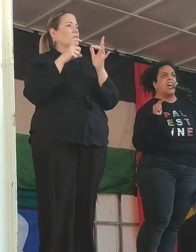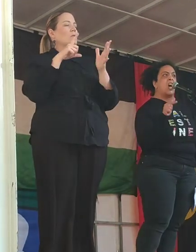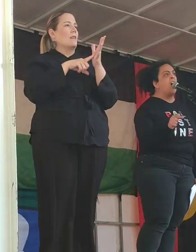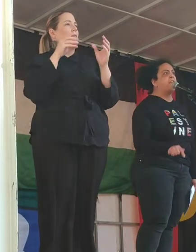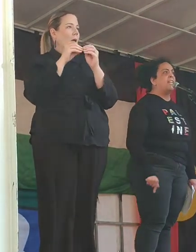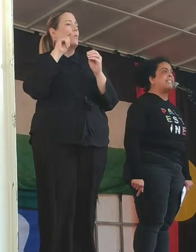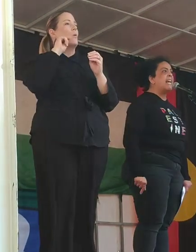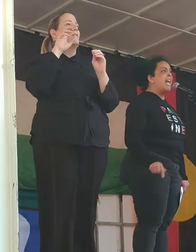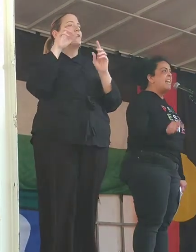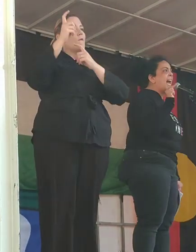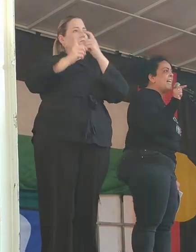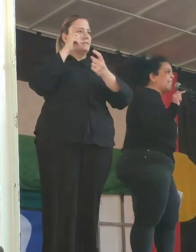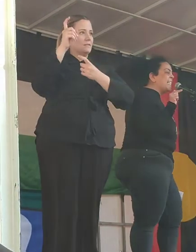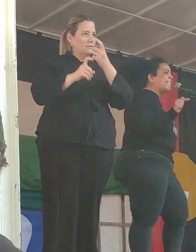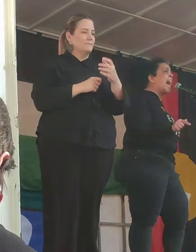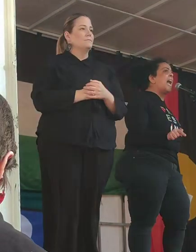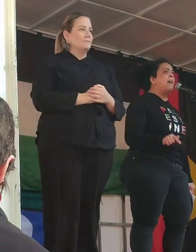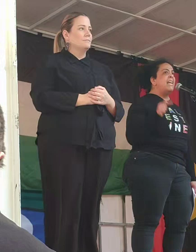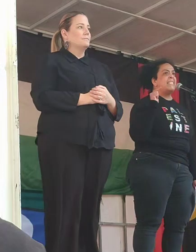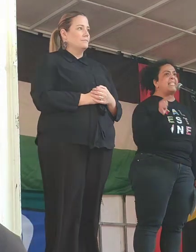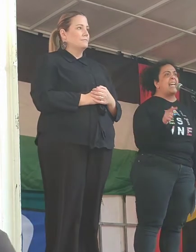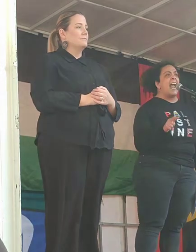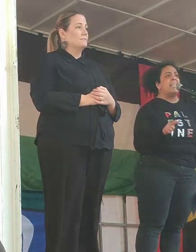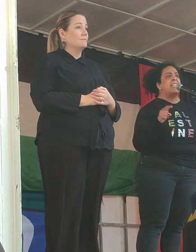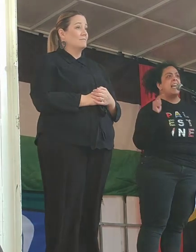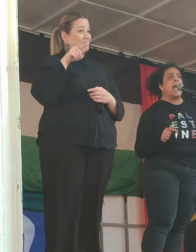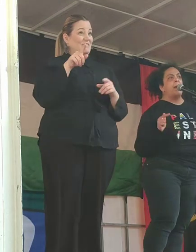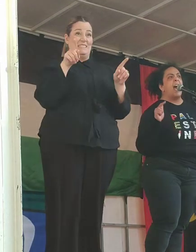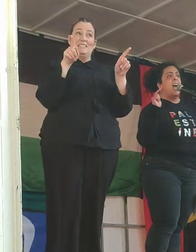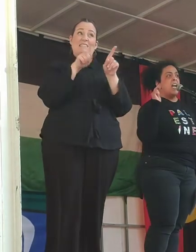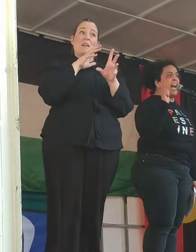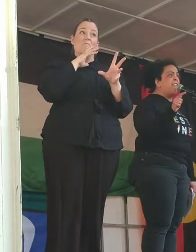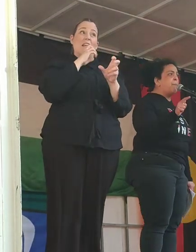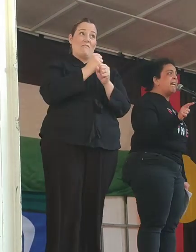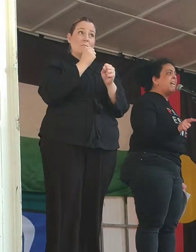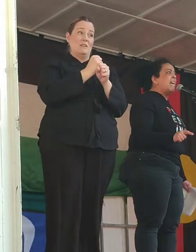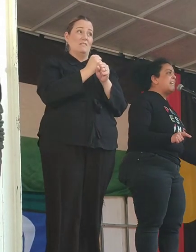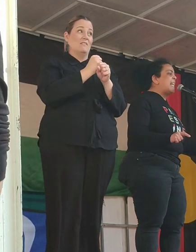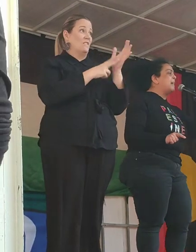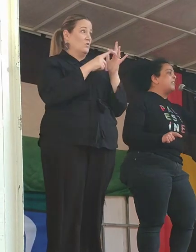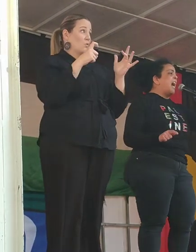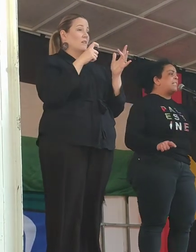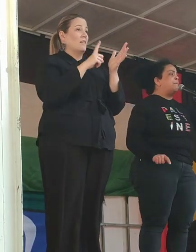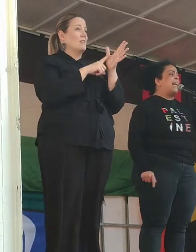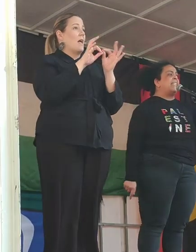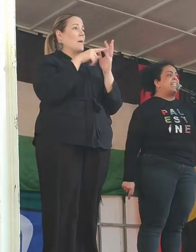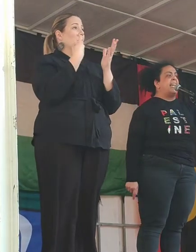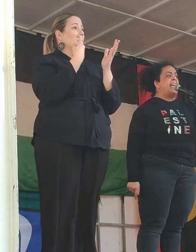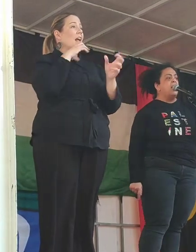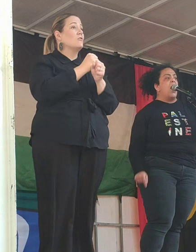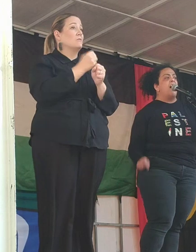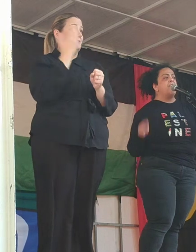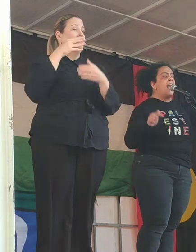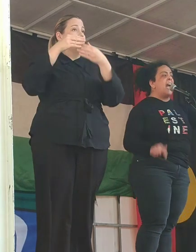a conference. That is the same state Labor government that just made a